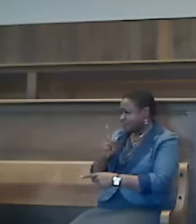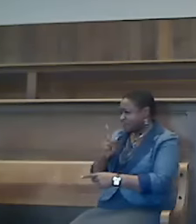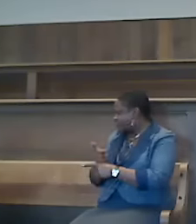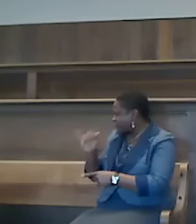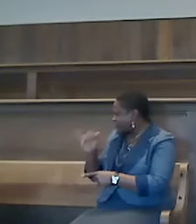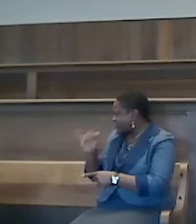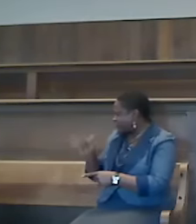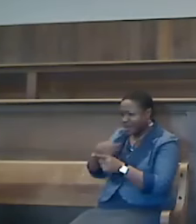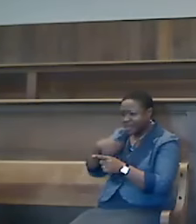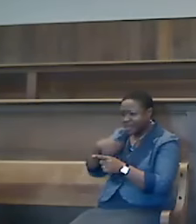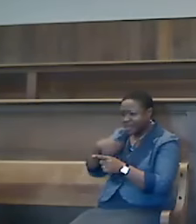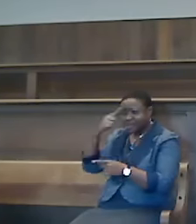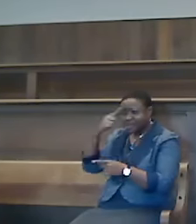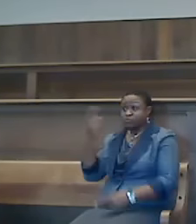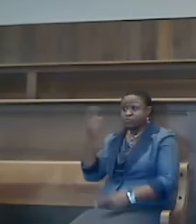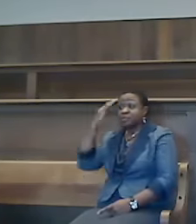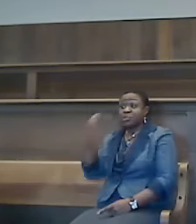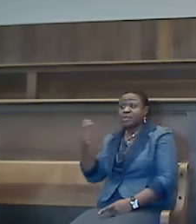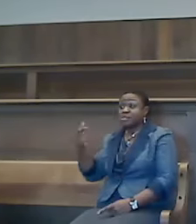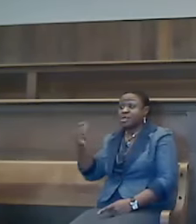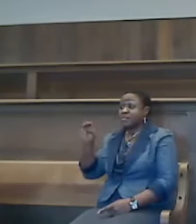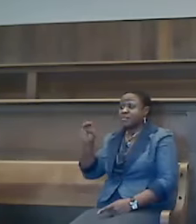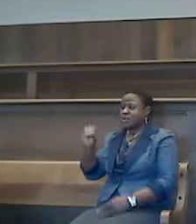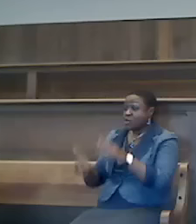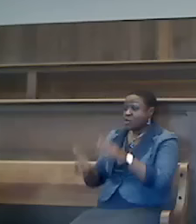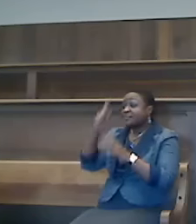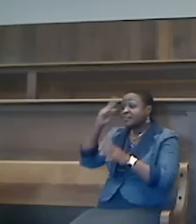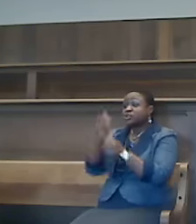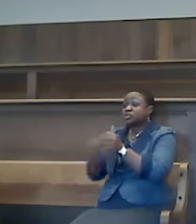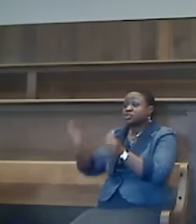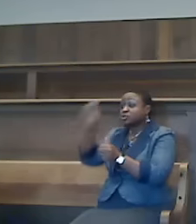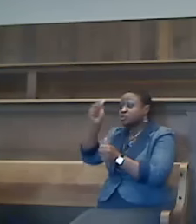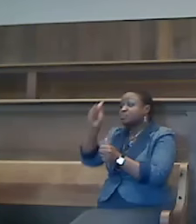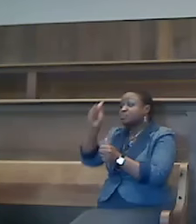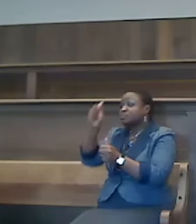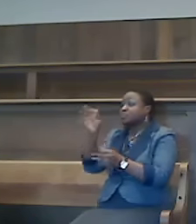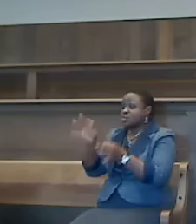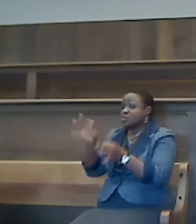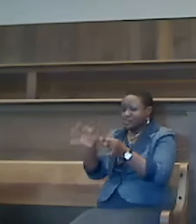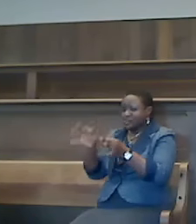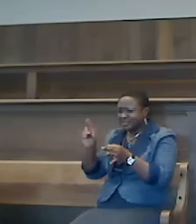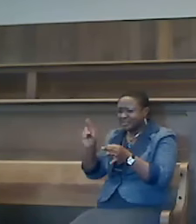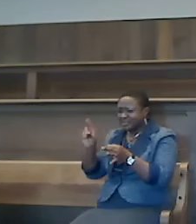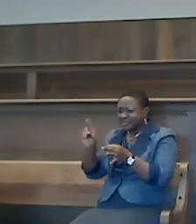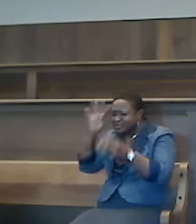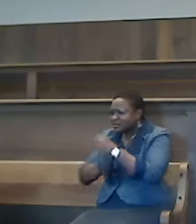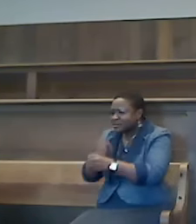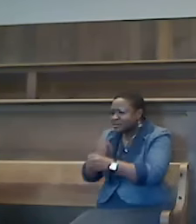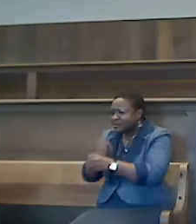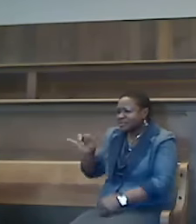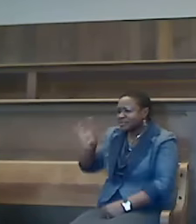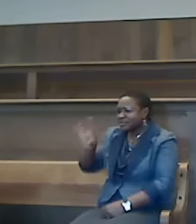I believe the reason that we have these things is because of a Supreme Court decision. Was it